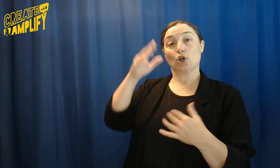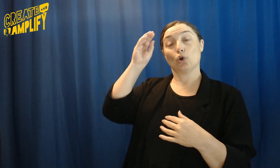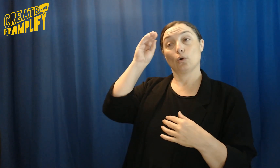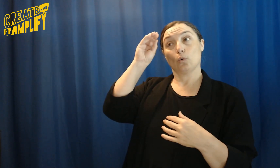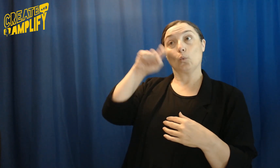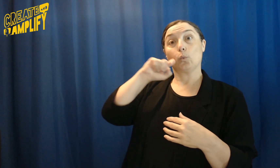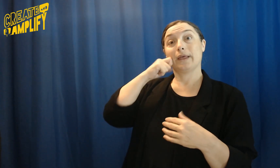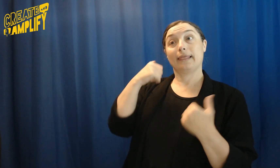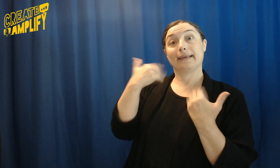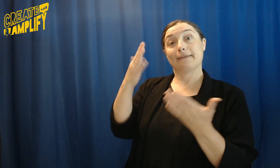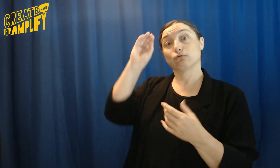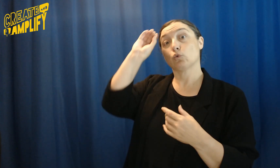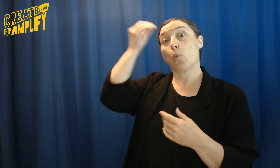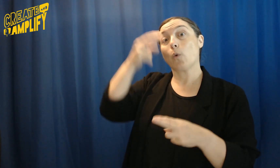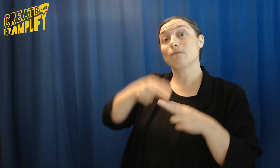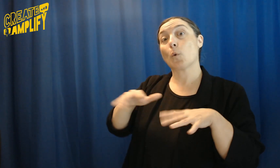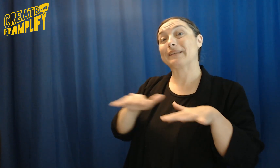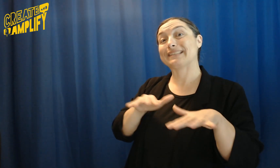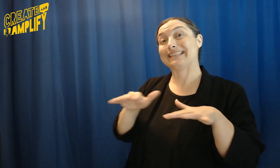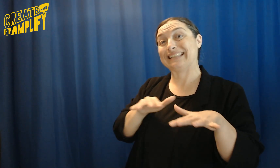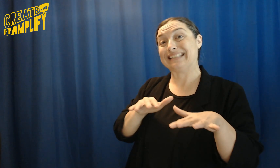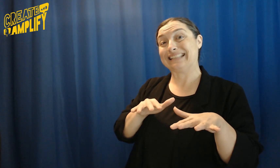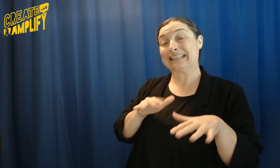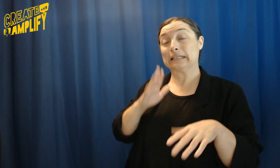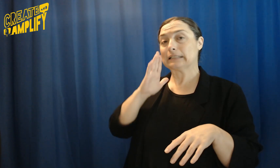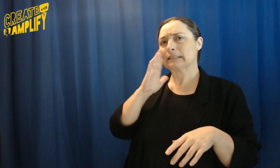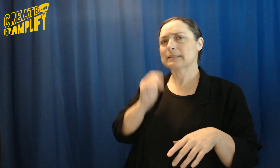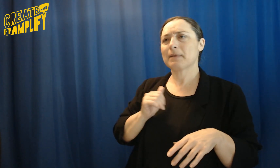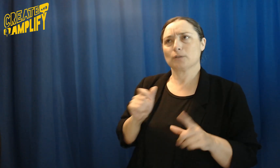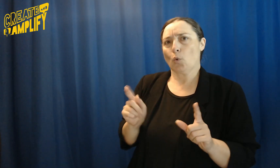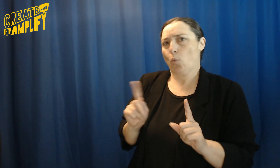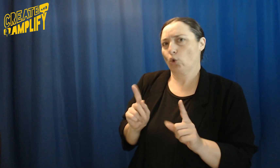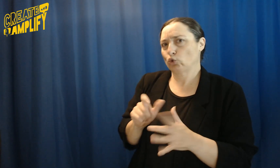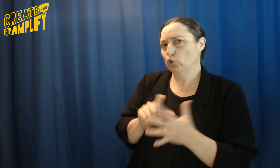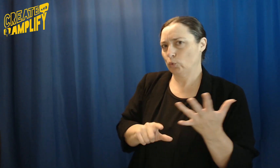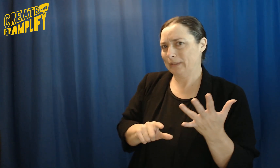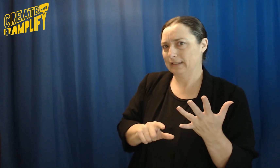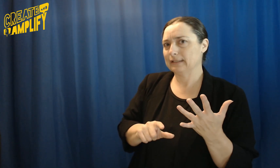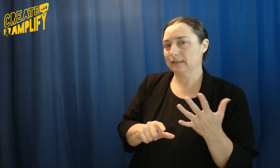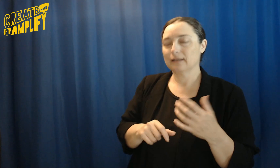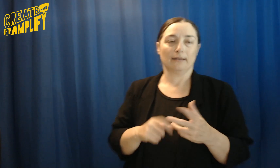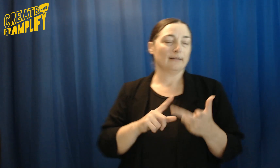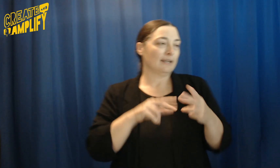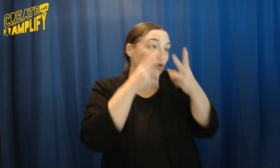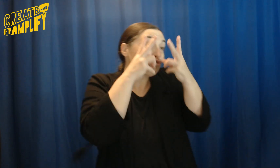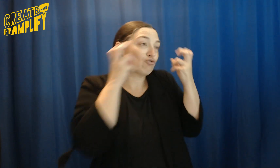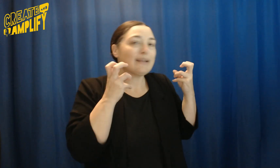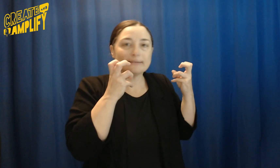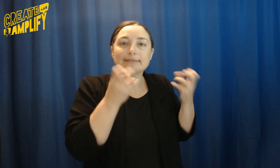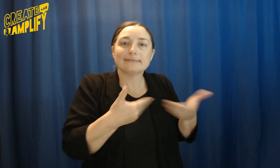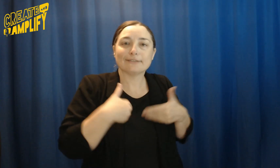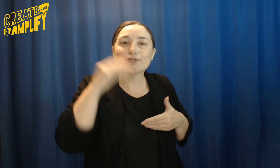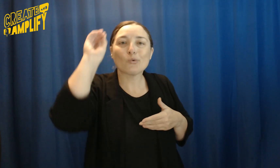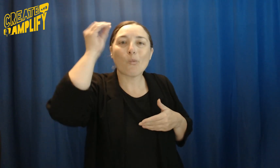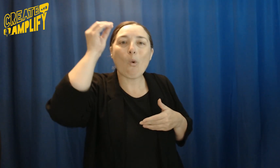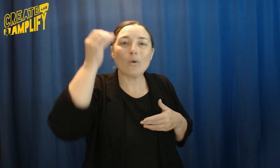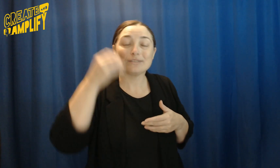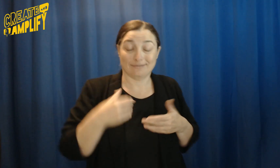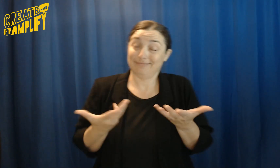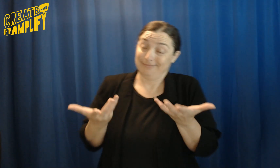And it doesn't matter what you're busy doing as long as you're stressed, yeah. yeah, it feels like